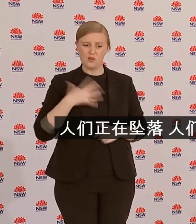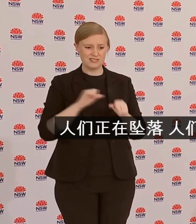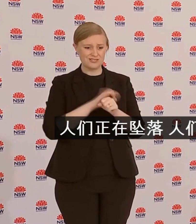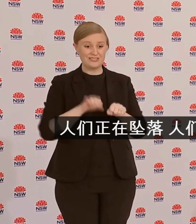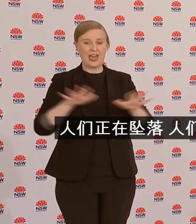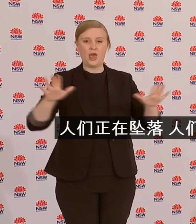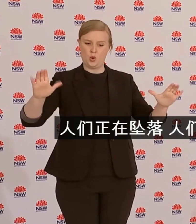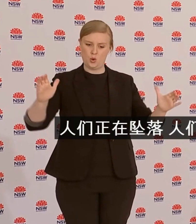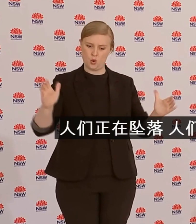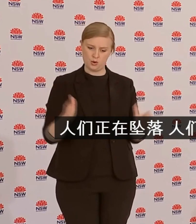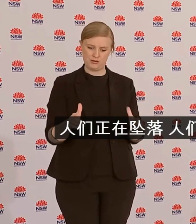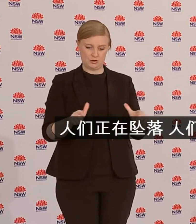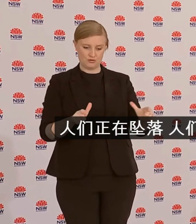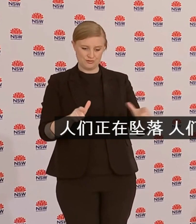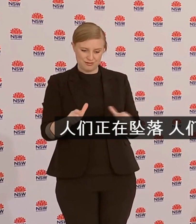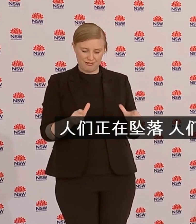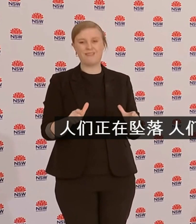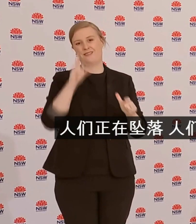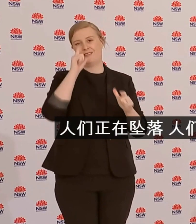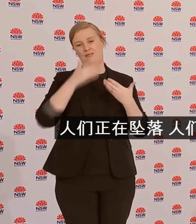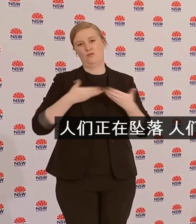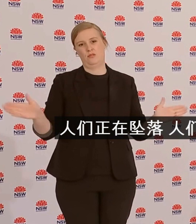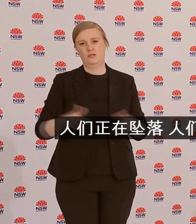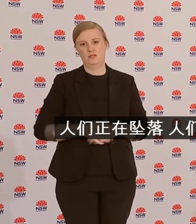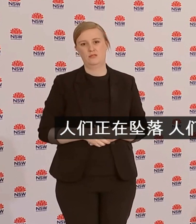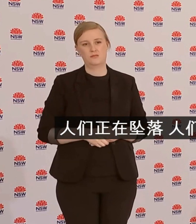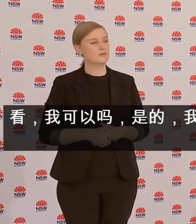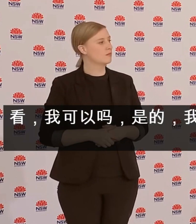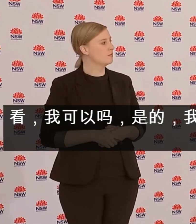Premier, can. People are falling through the cracks, Premier.